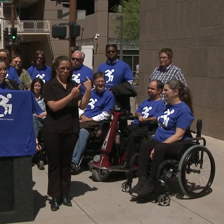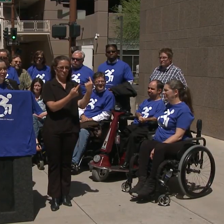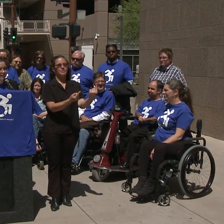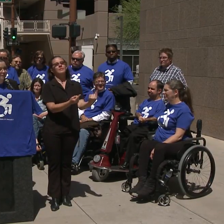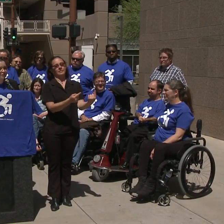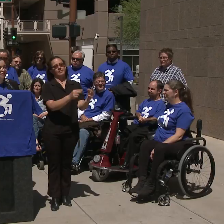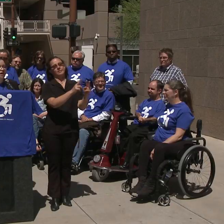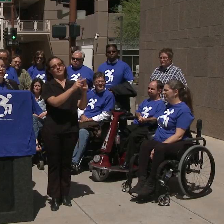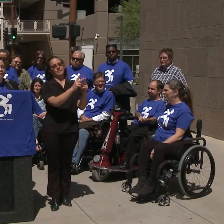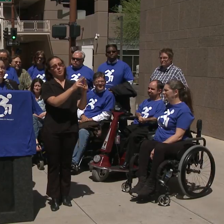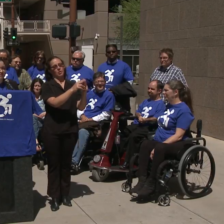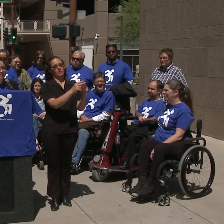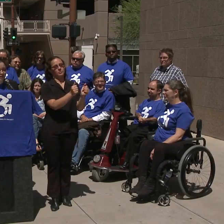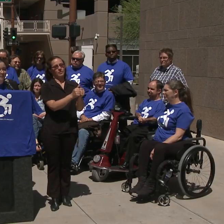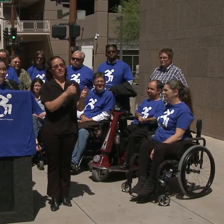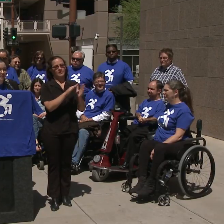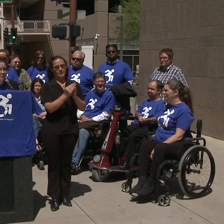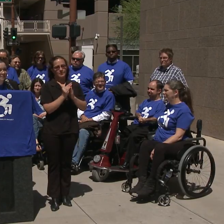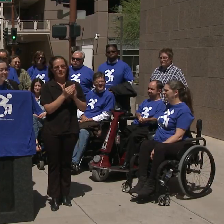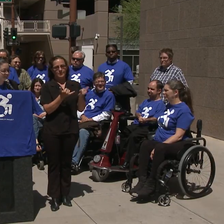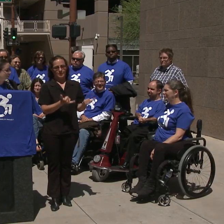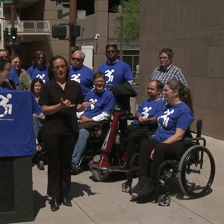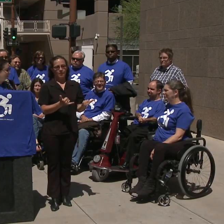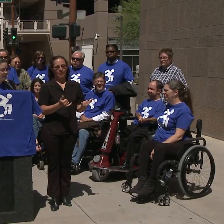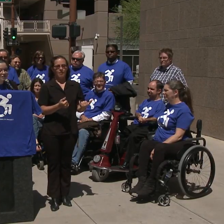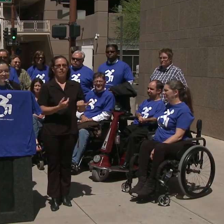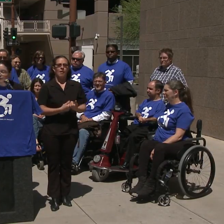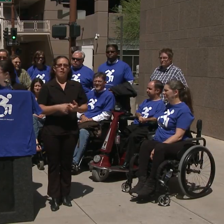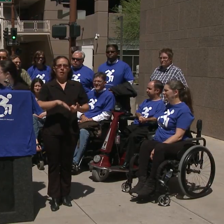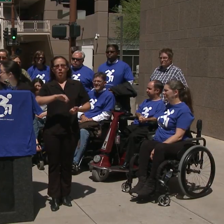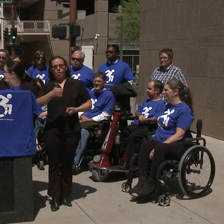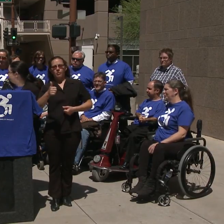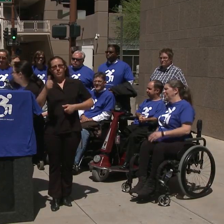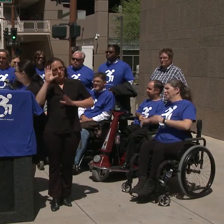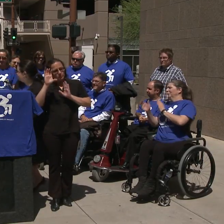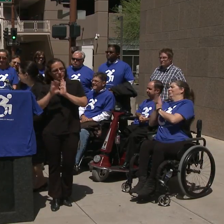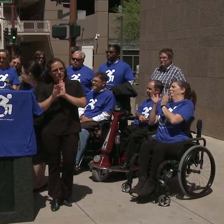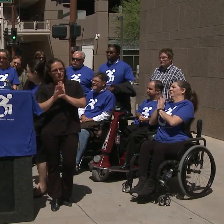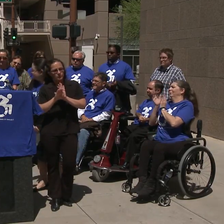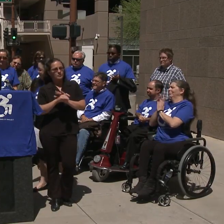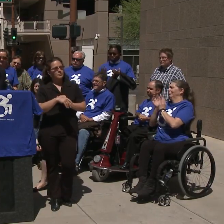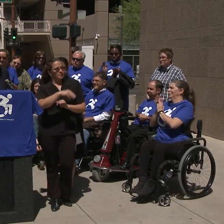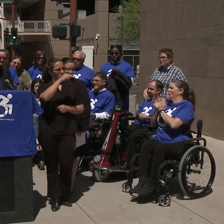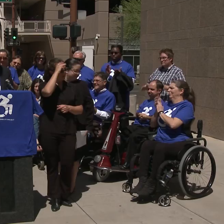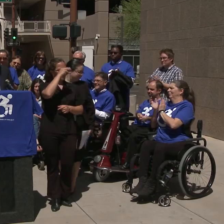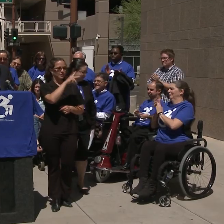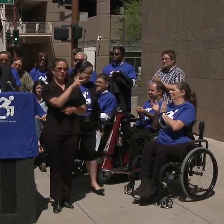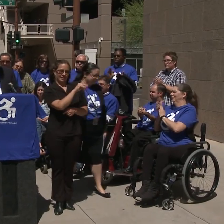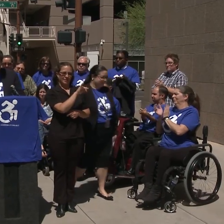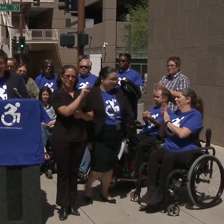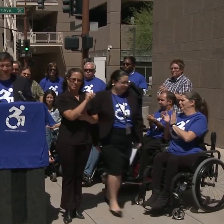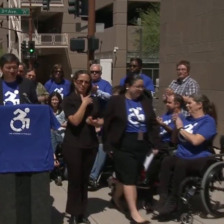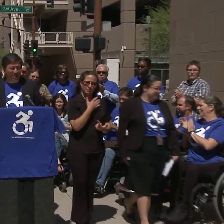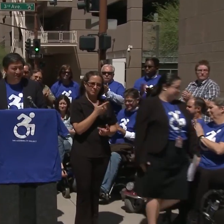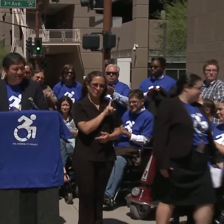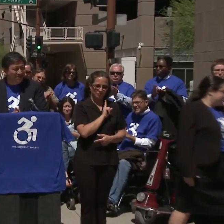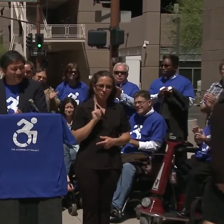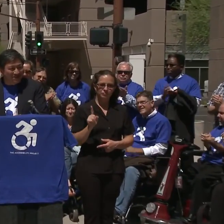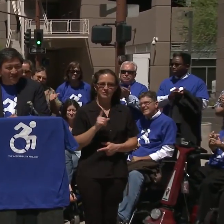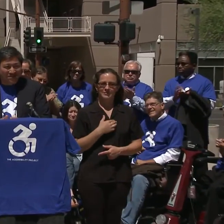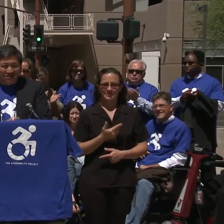an alternative that has now been adopted. So, Mr. Kim, thank you. Good